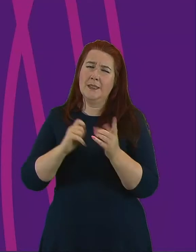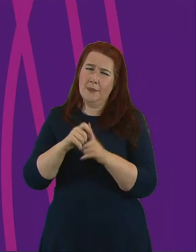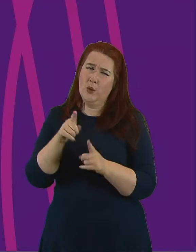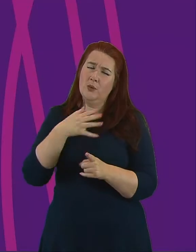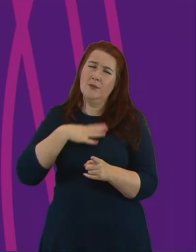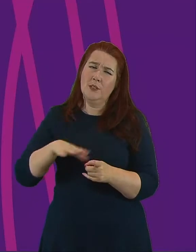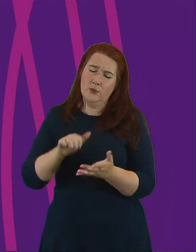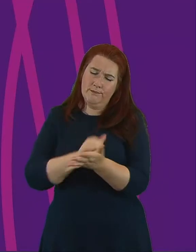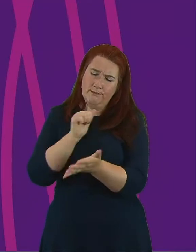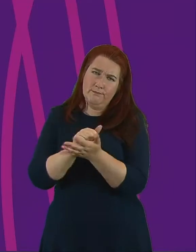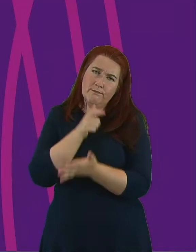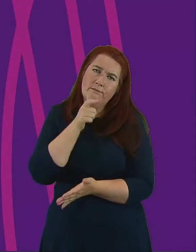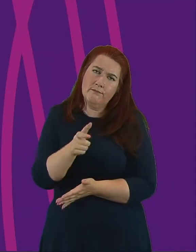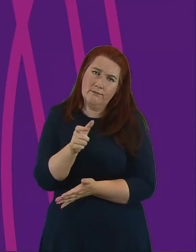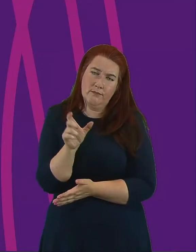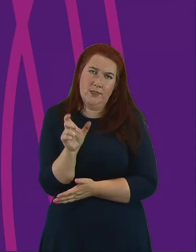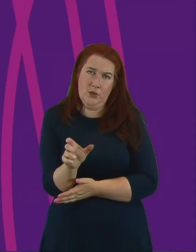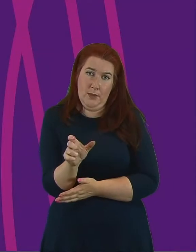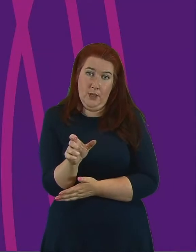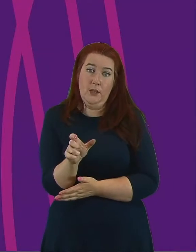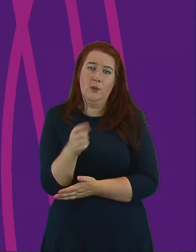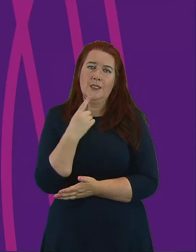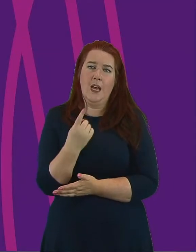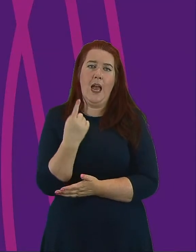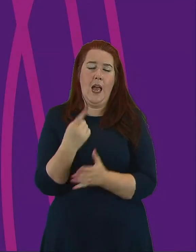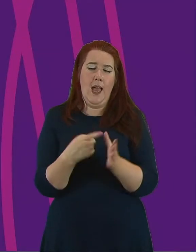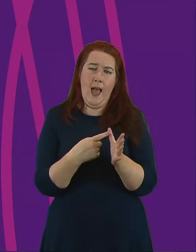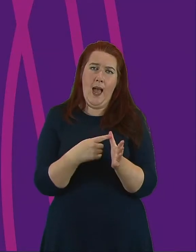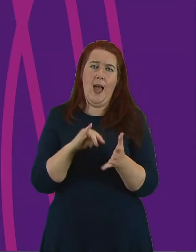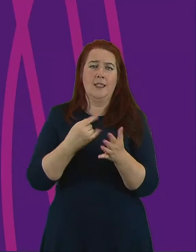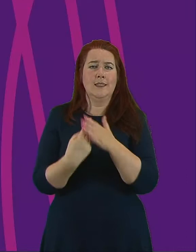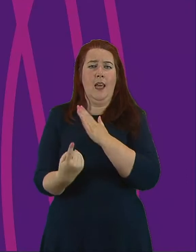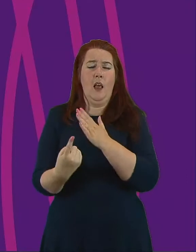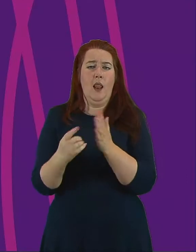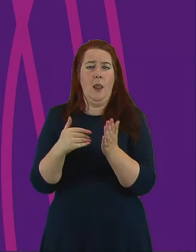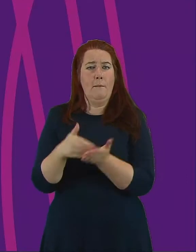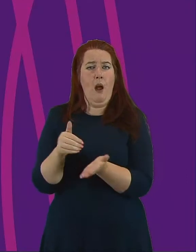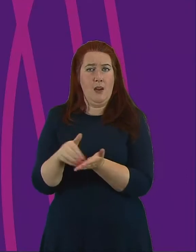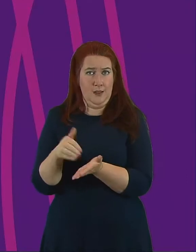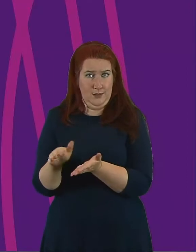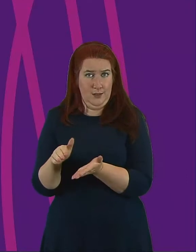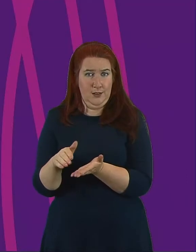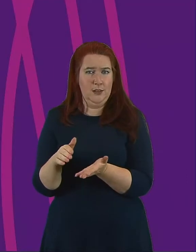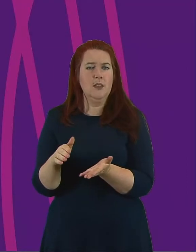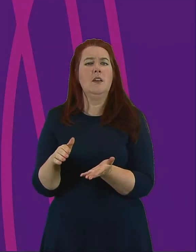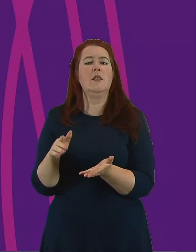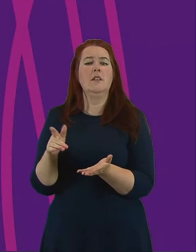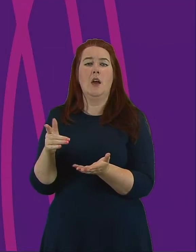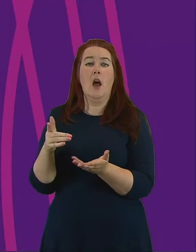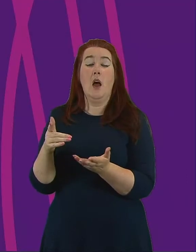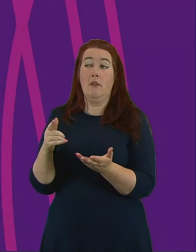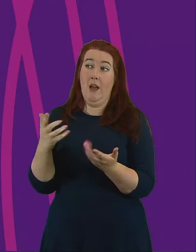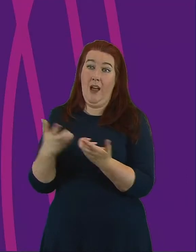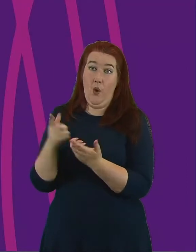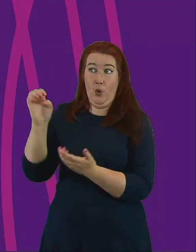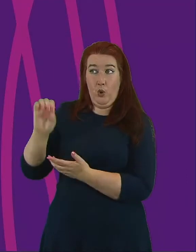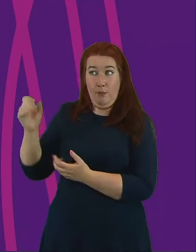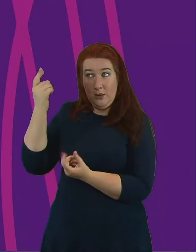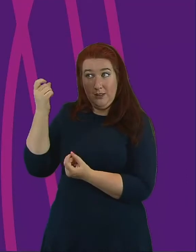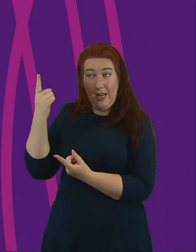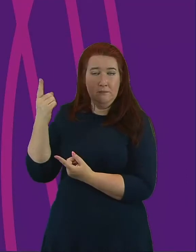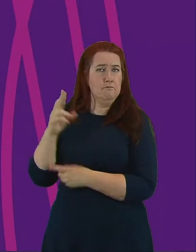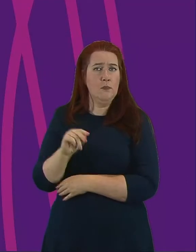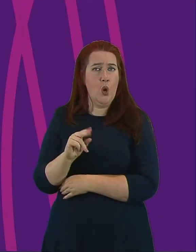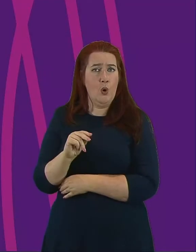terminology. The question of whether there is a single market, on the definition of a single market as understood in Europe, the answer is no. Is there an